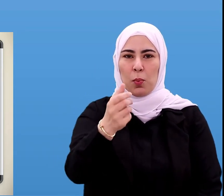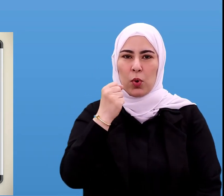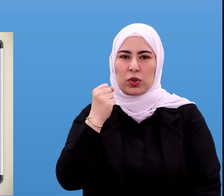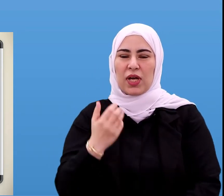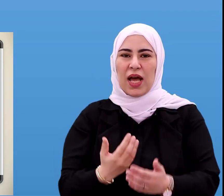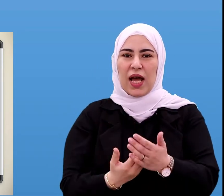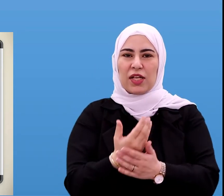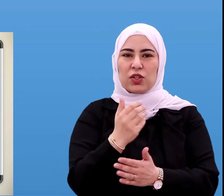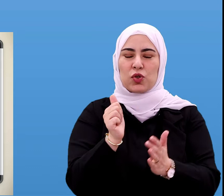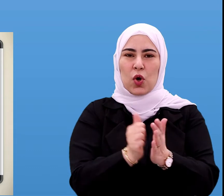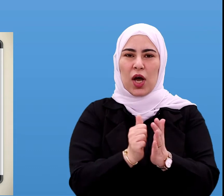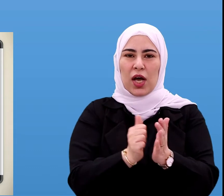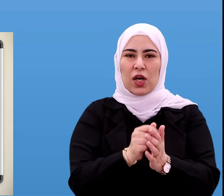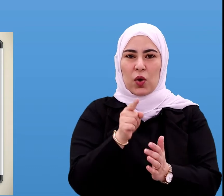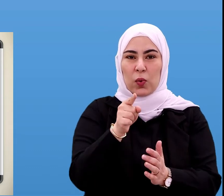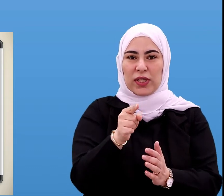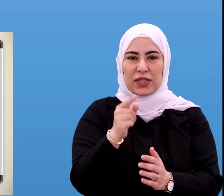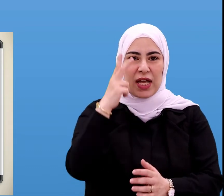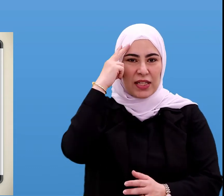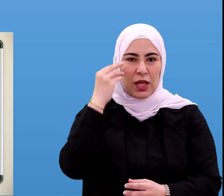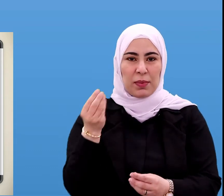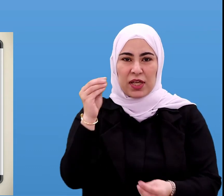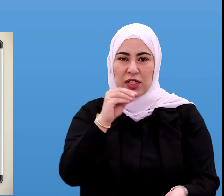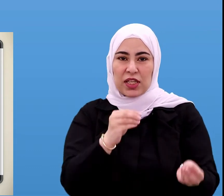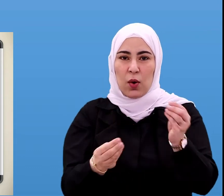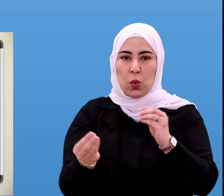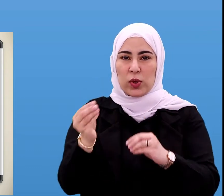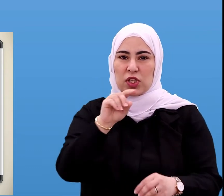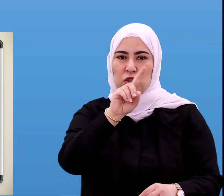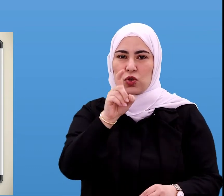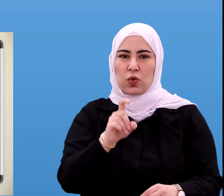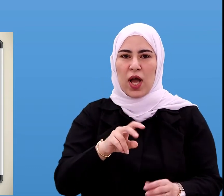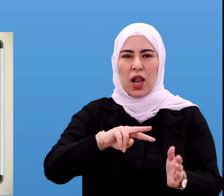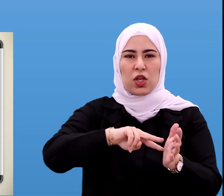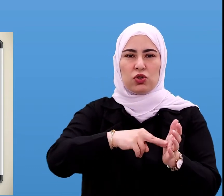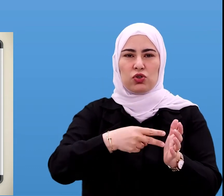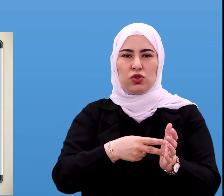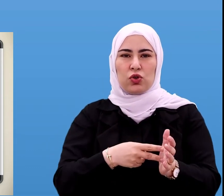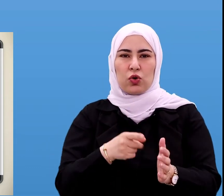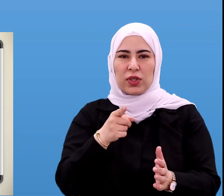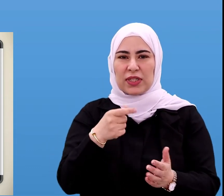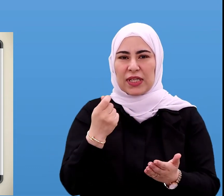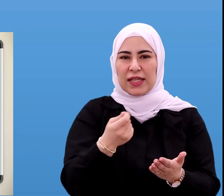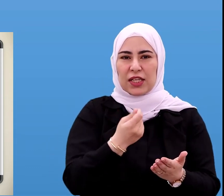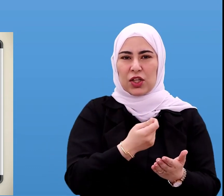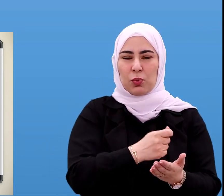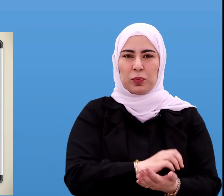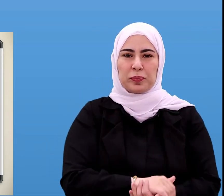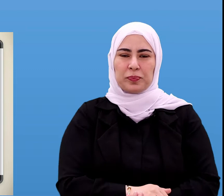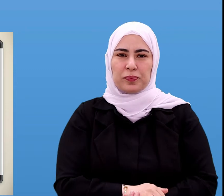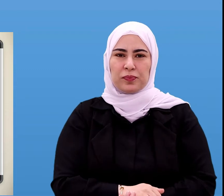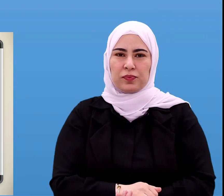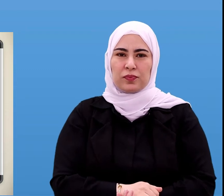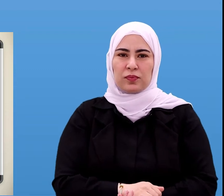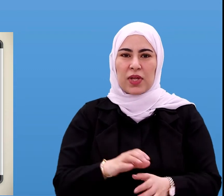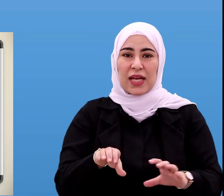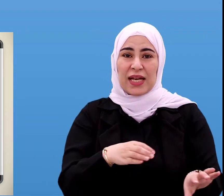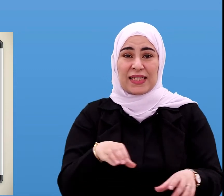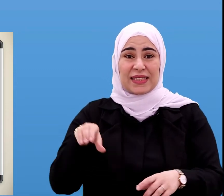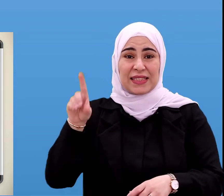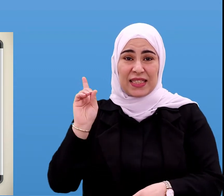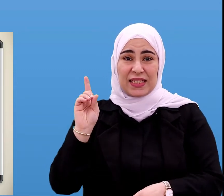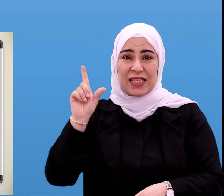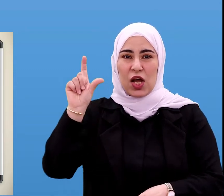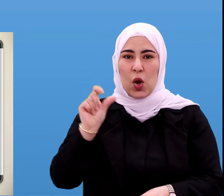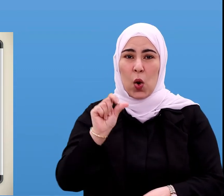ask or form a question for this sentence, how are you going to put it? You will say, did